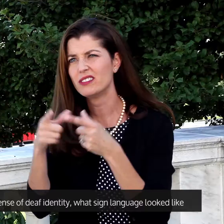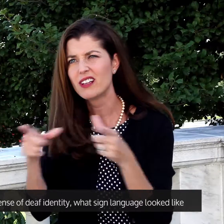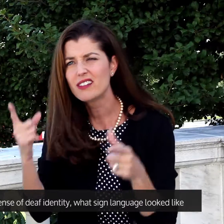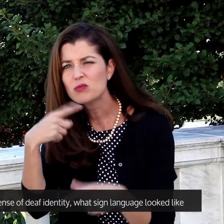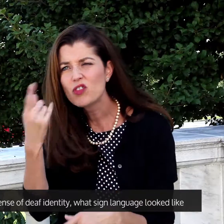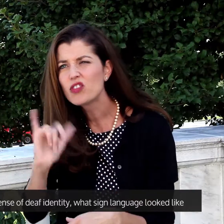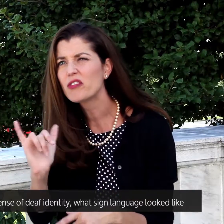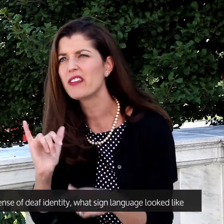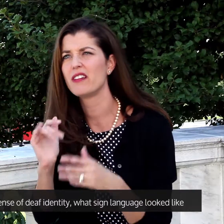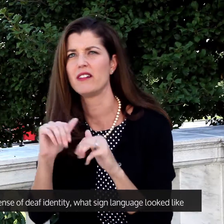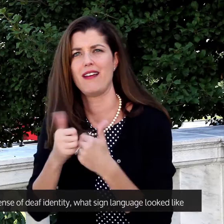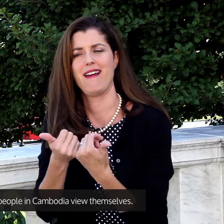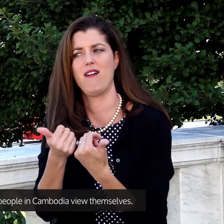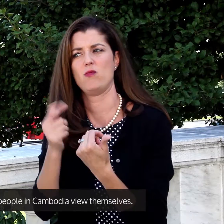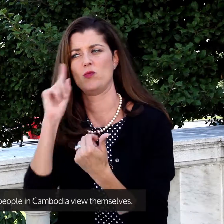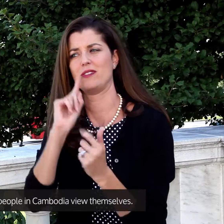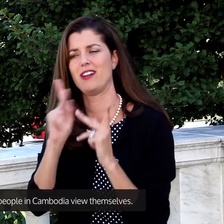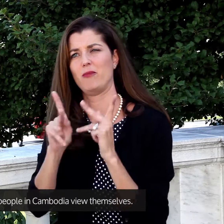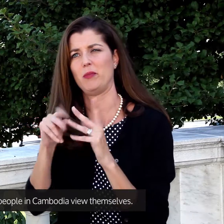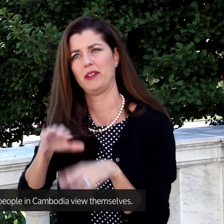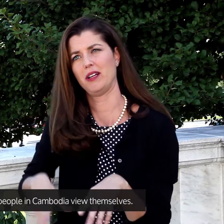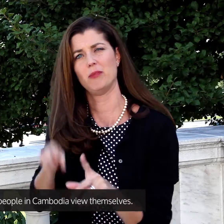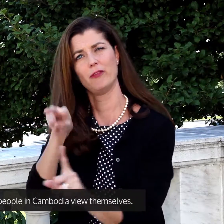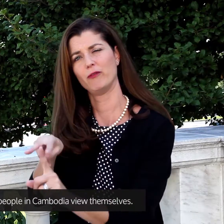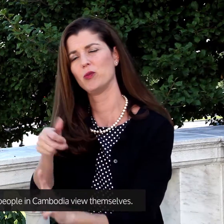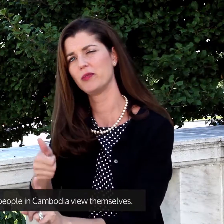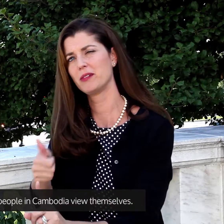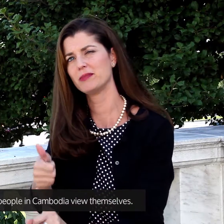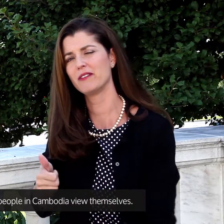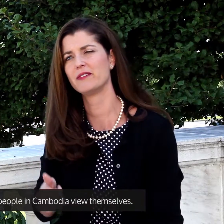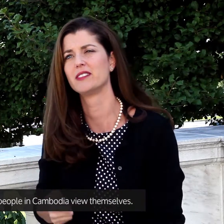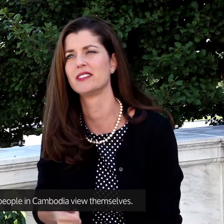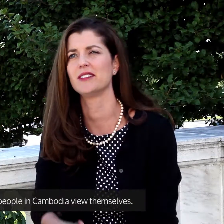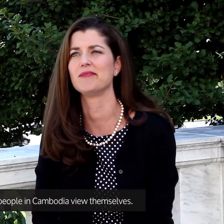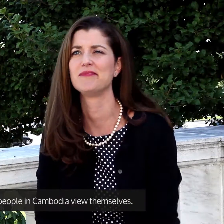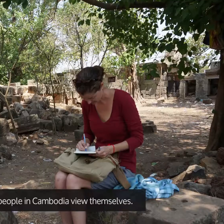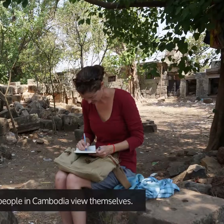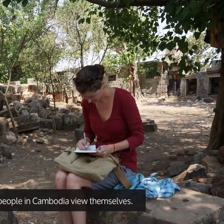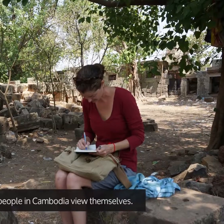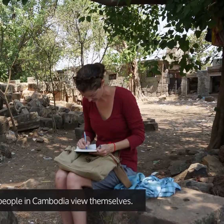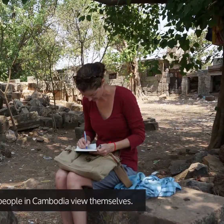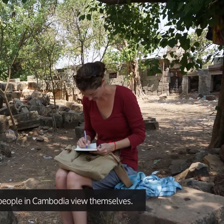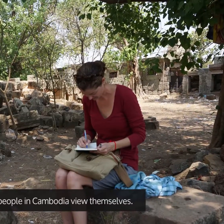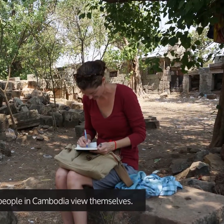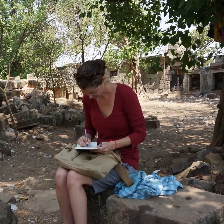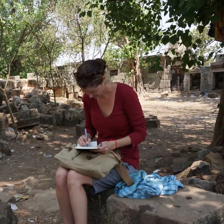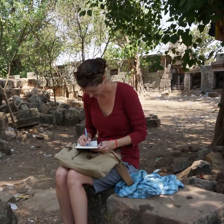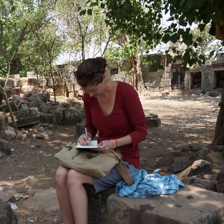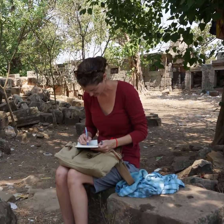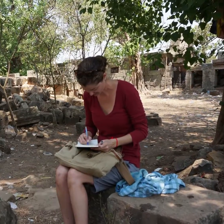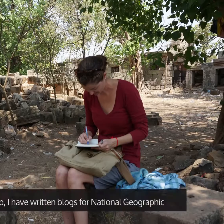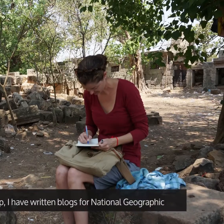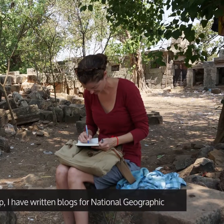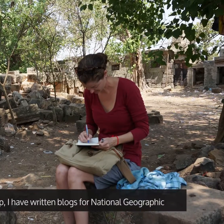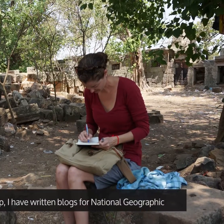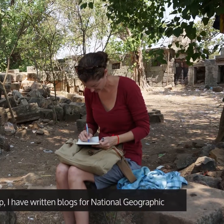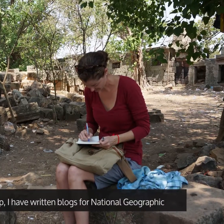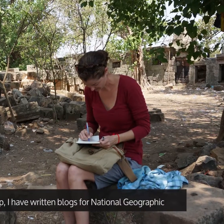sign language looked like, and how deaf people in Cambodia view themselves. As part of this